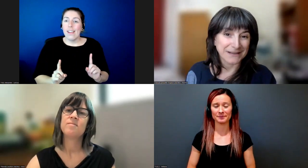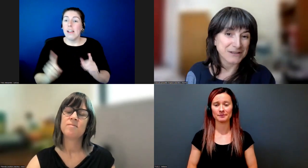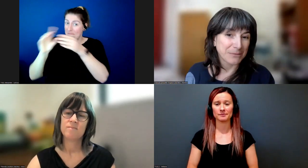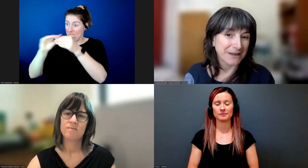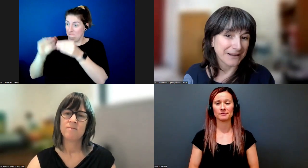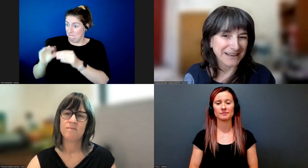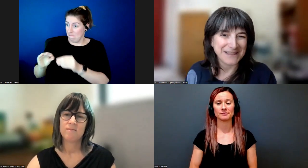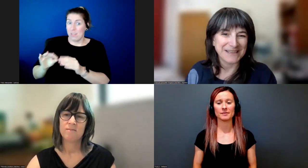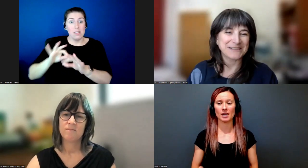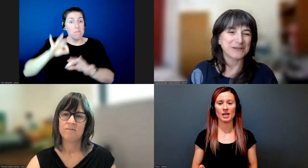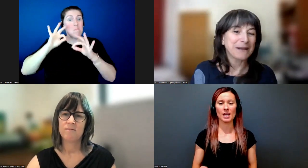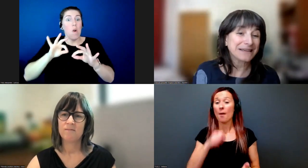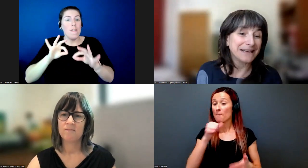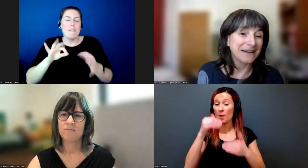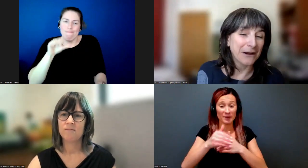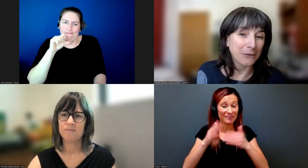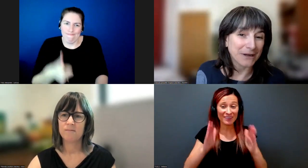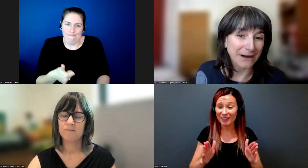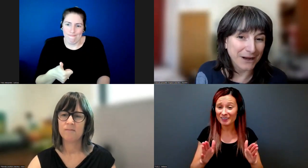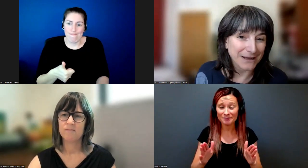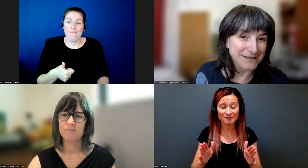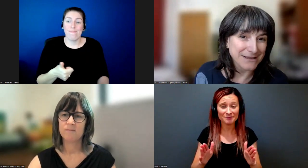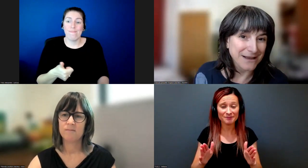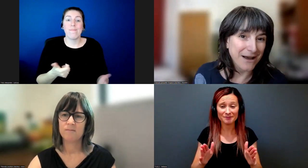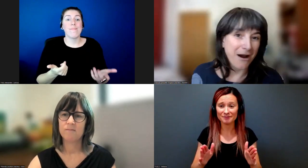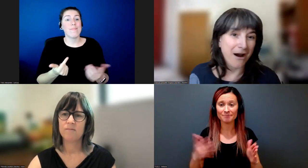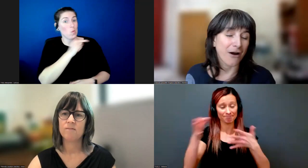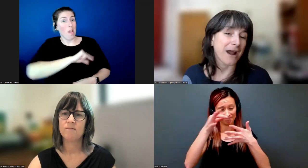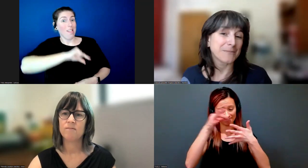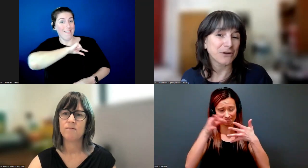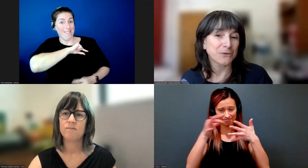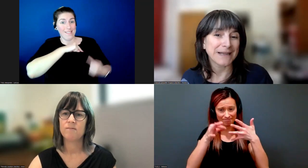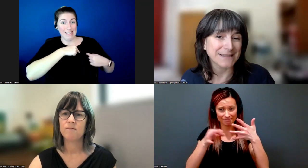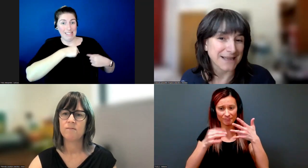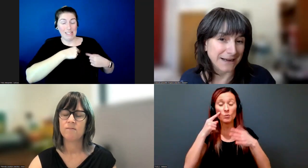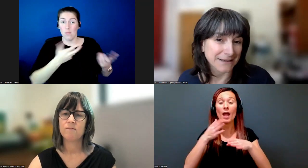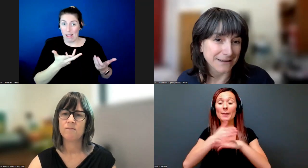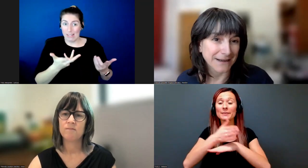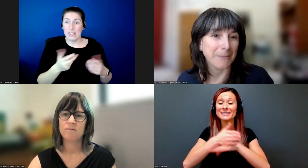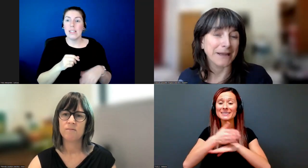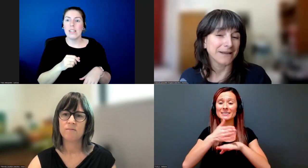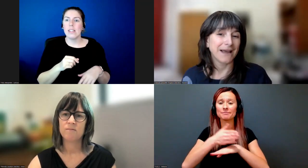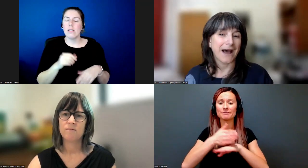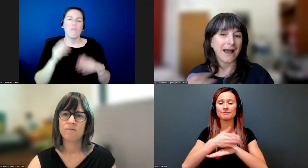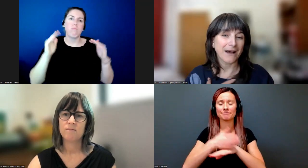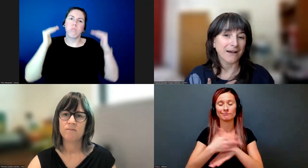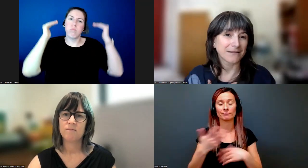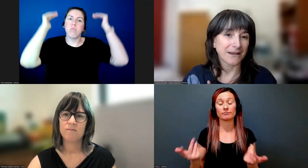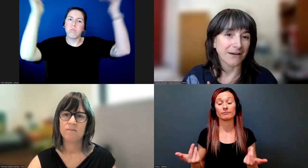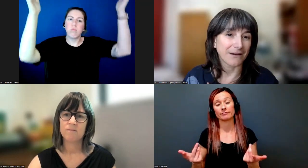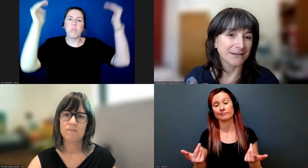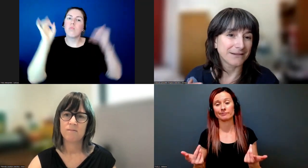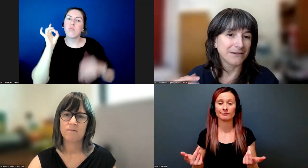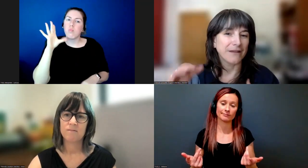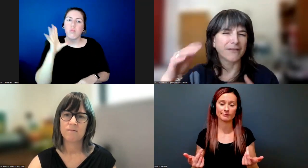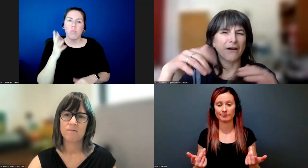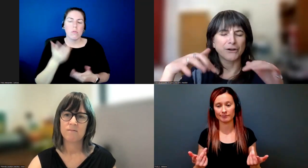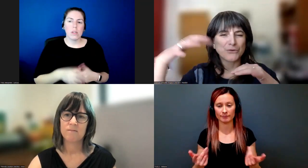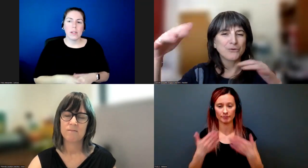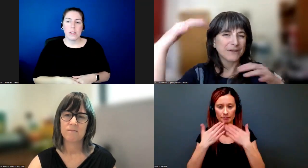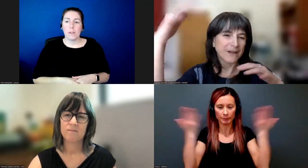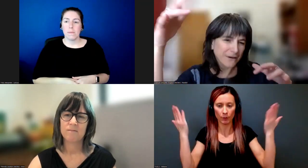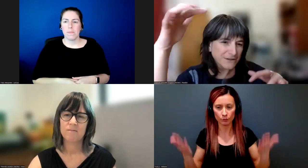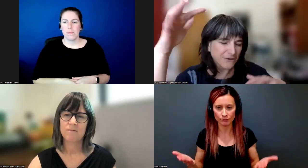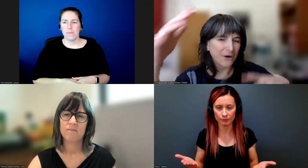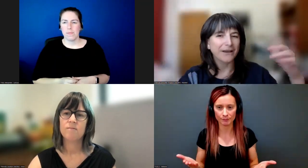The eligibility criteria are absolutely insane. I mean, I got, and there